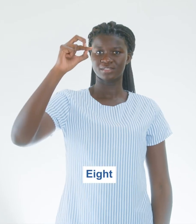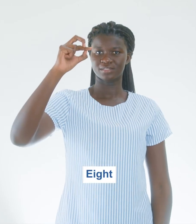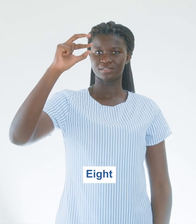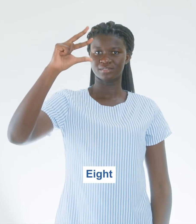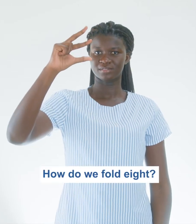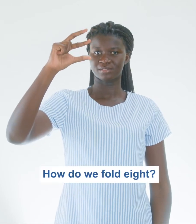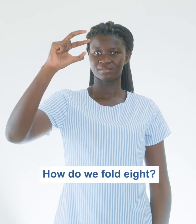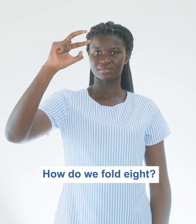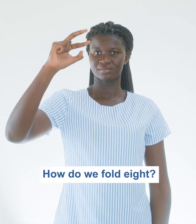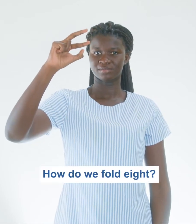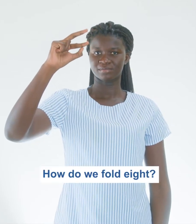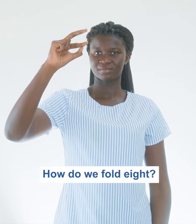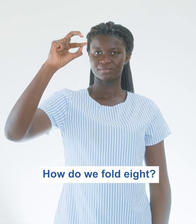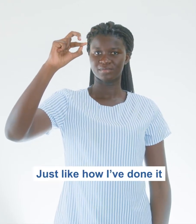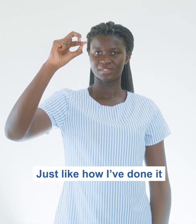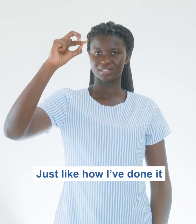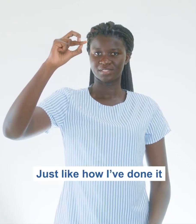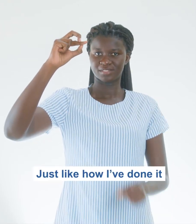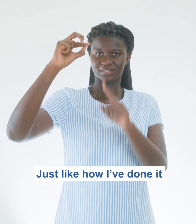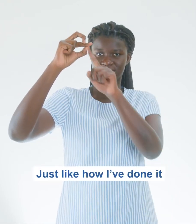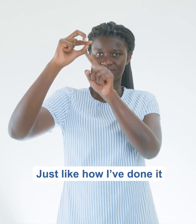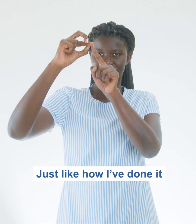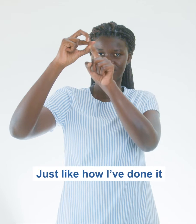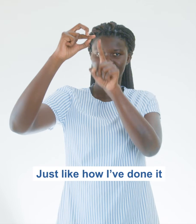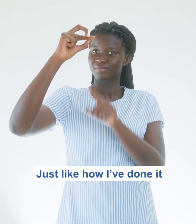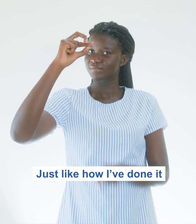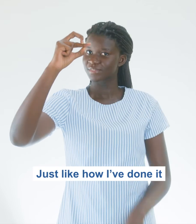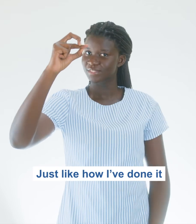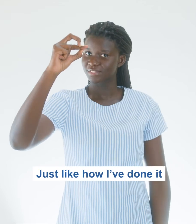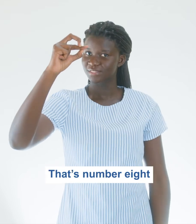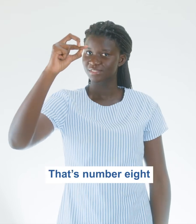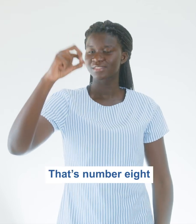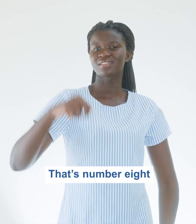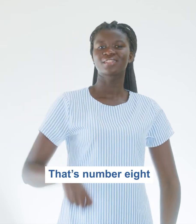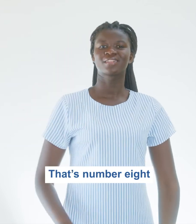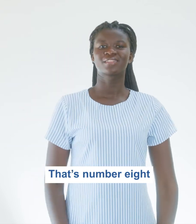8. How do we fold 8? Just like how I have done it. That's number 8.